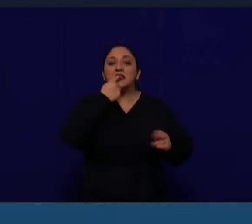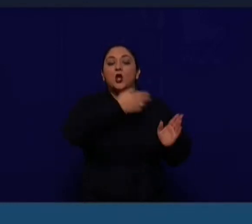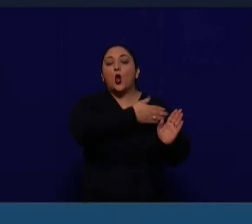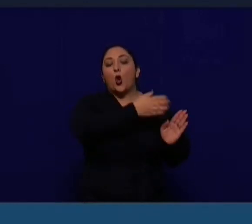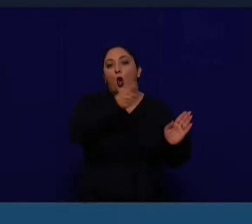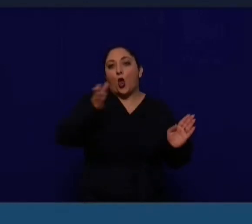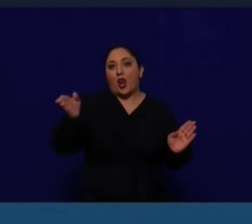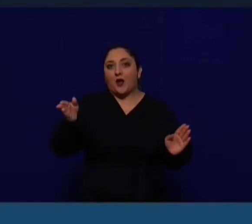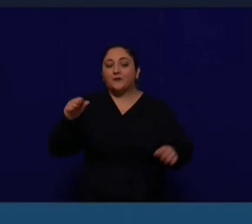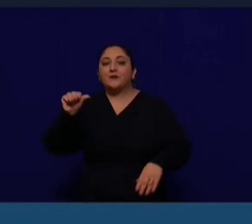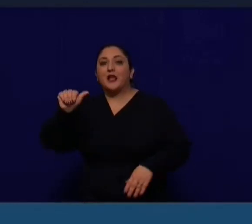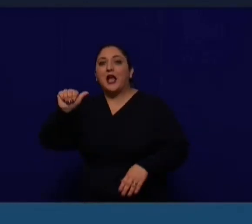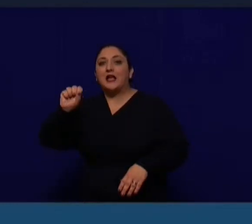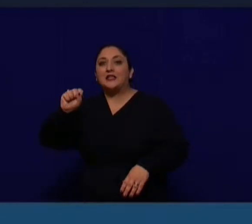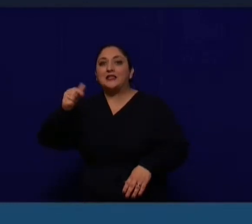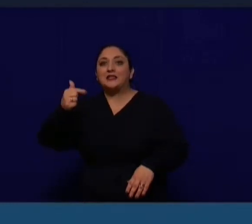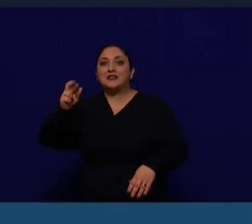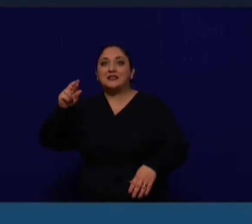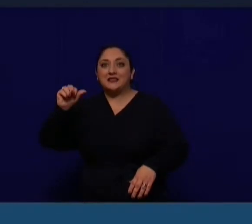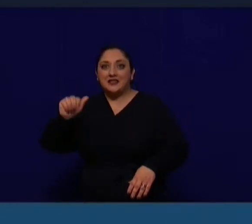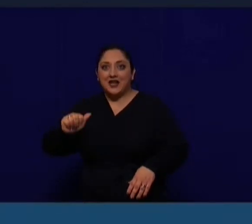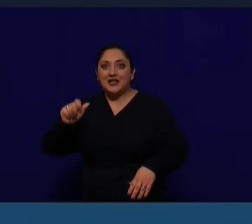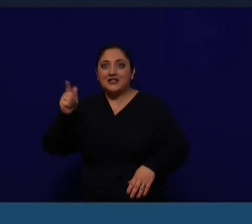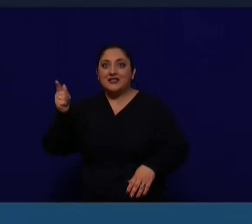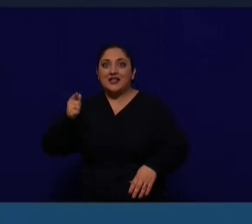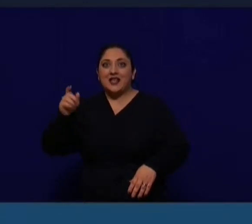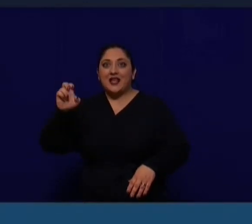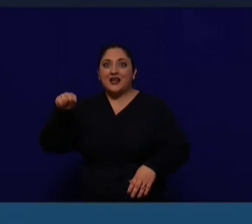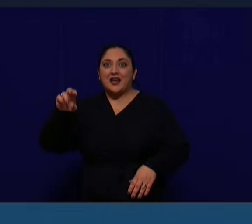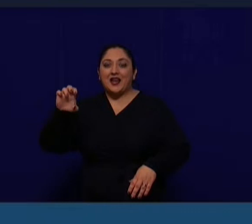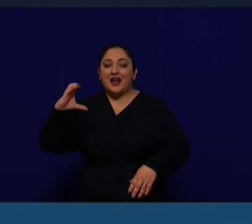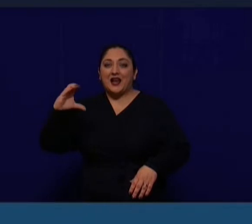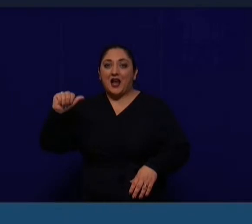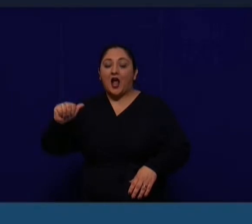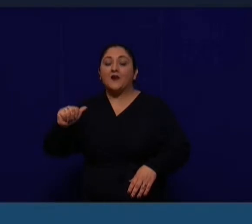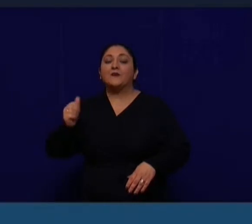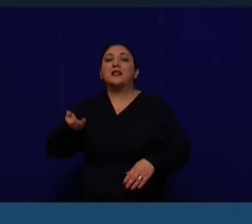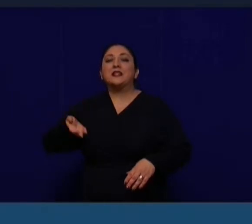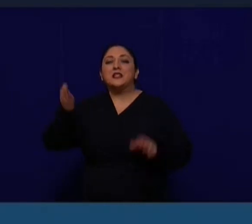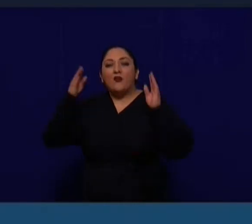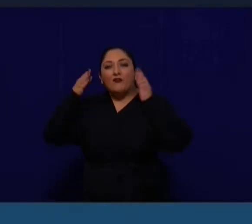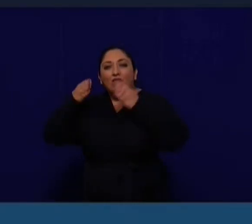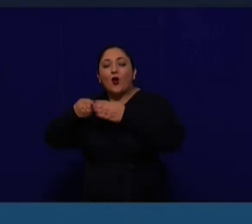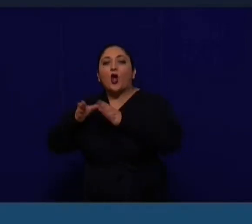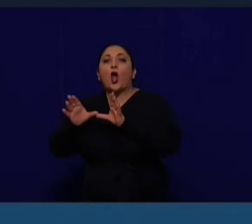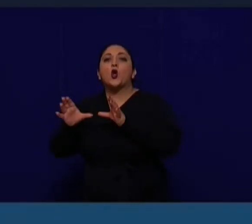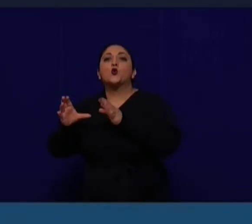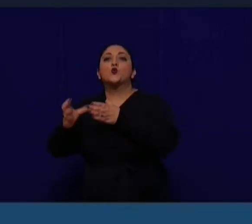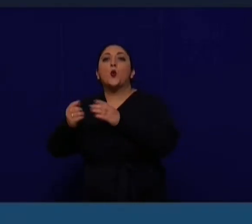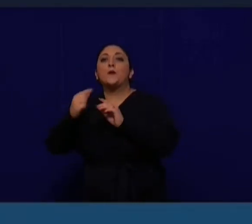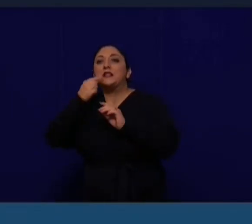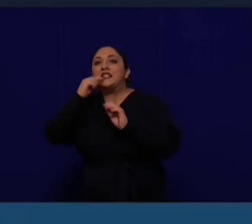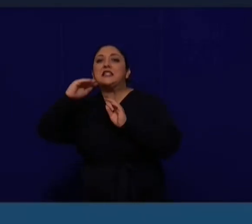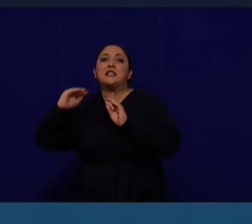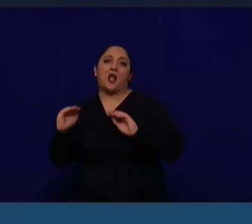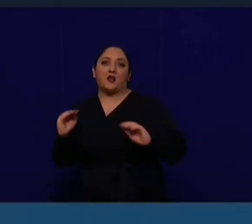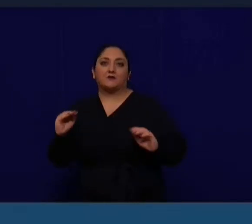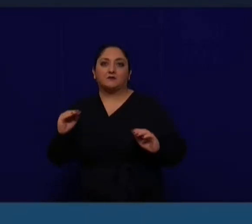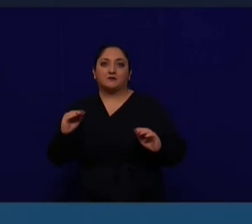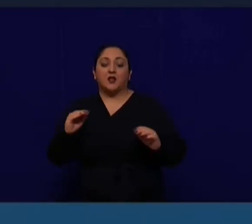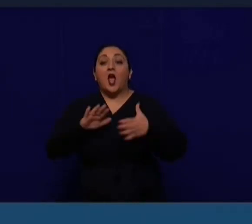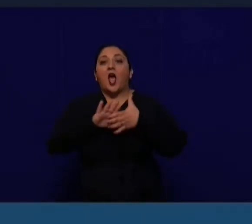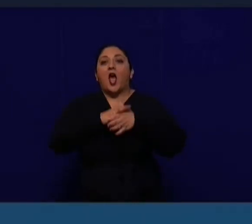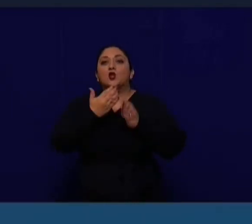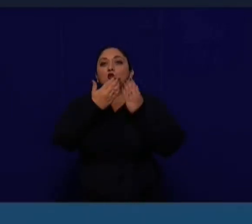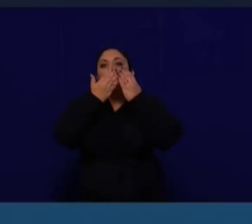konna qegħdin insegwu wkoll dak ir-riċerka li qed jiġri u anke niftakru li meta inti jkollok il-clinical trials ikunu saru